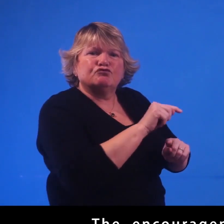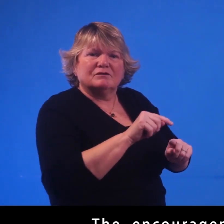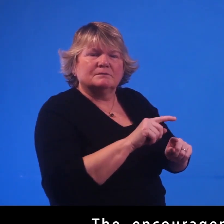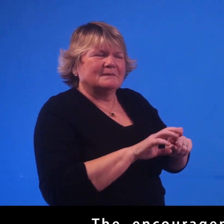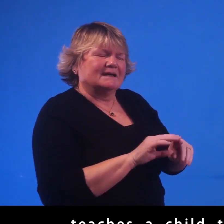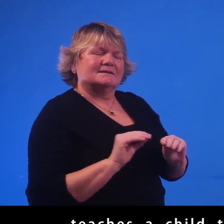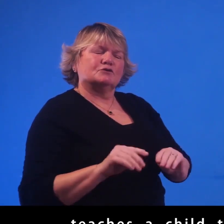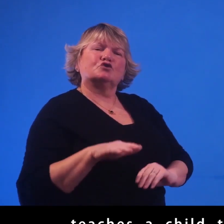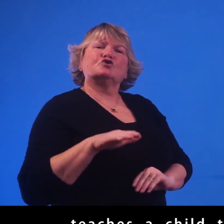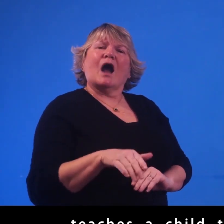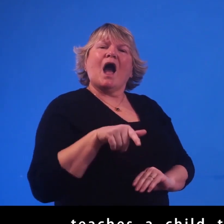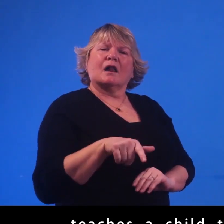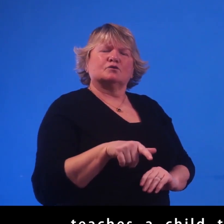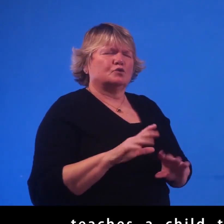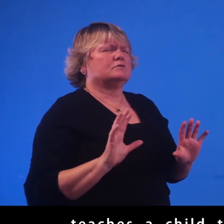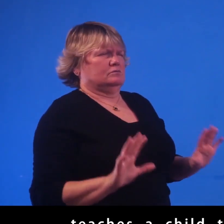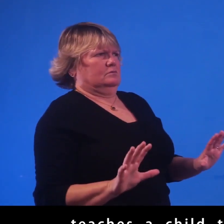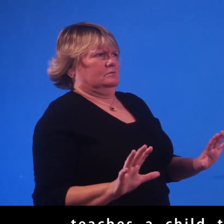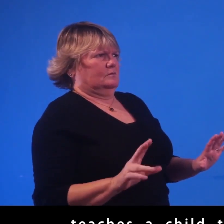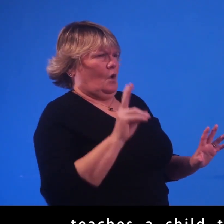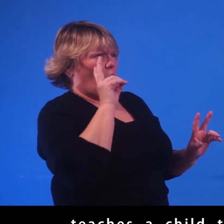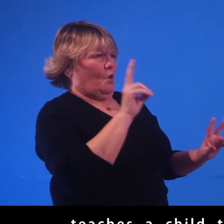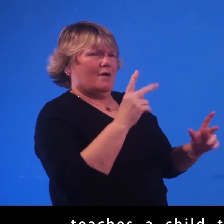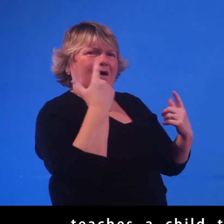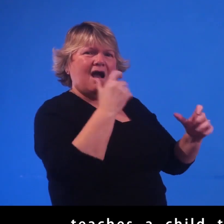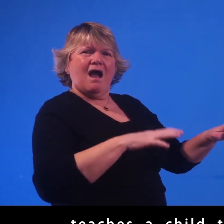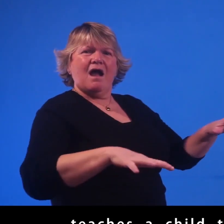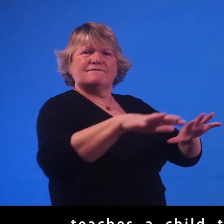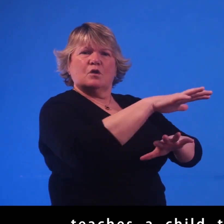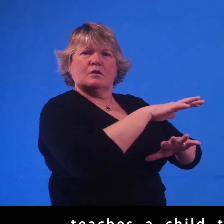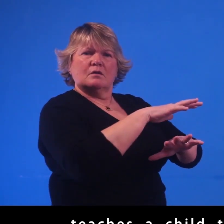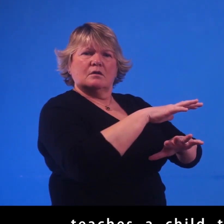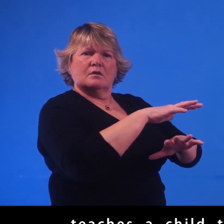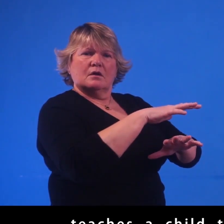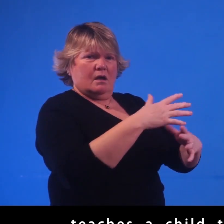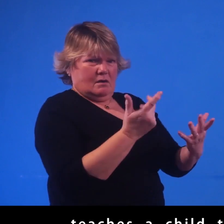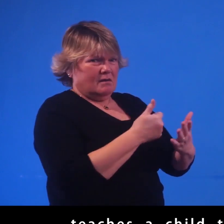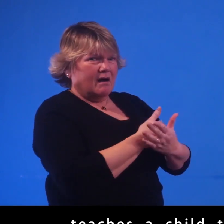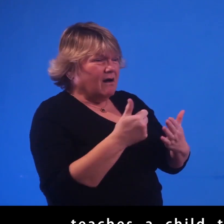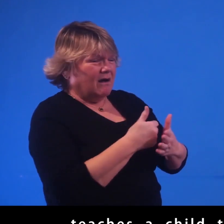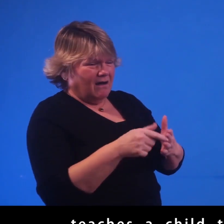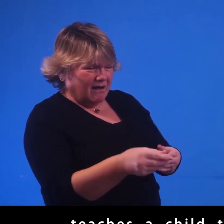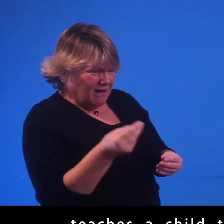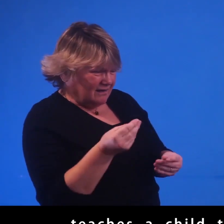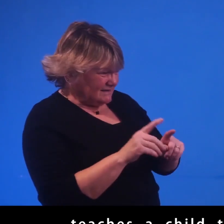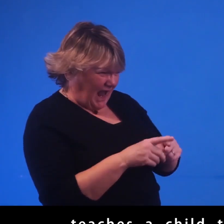differences teaches a child to stop and look carefully at even a commonly found thing like a leaf.